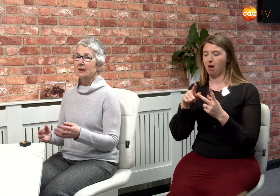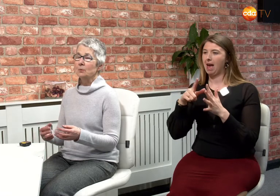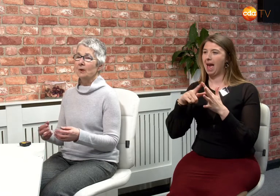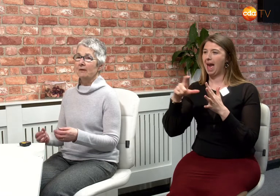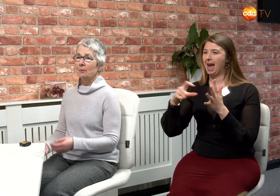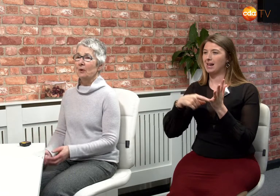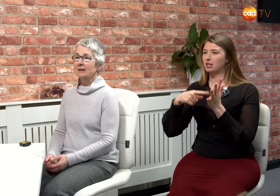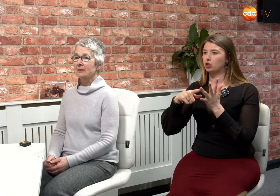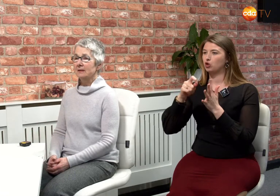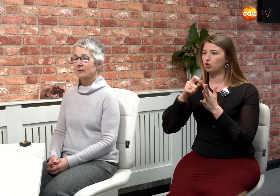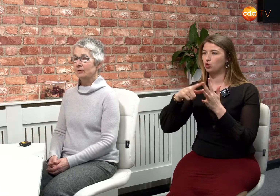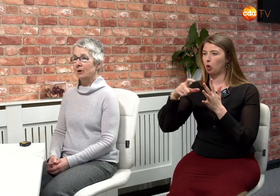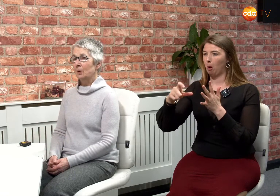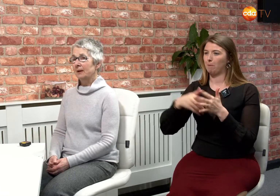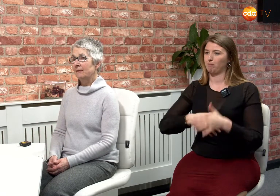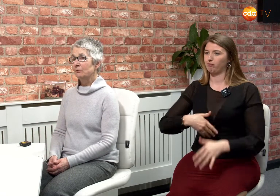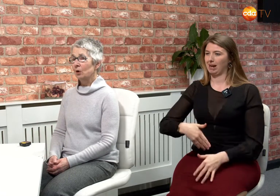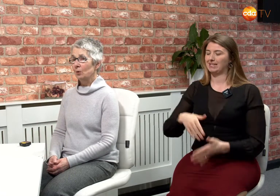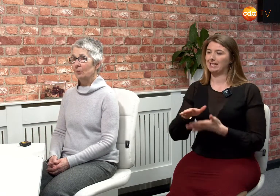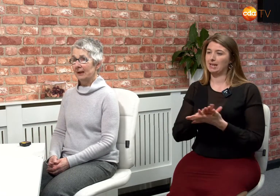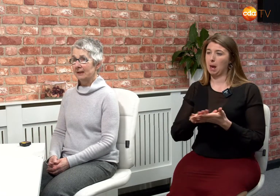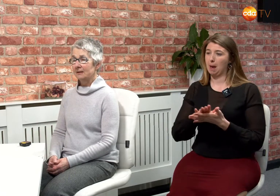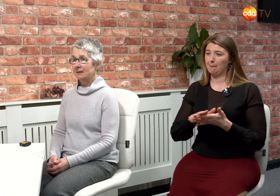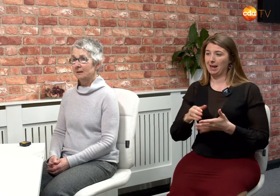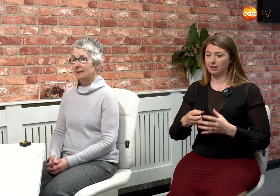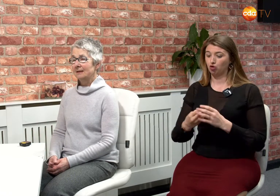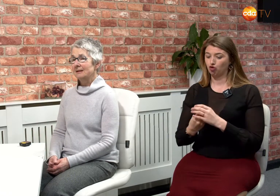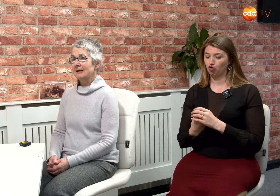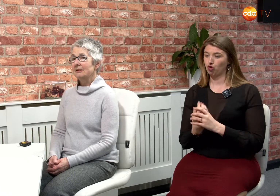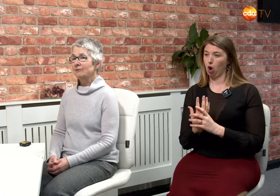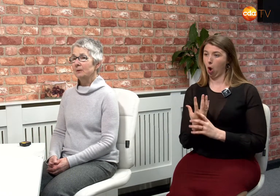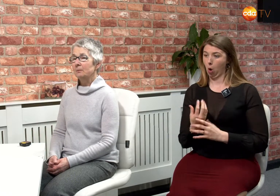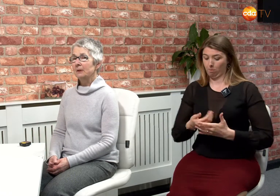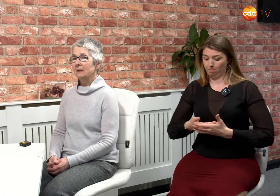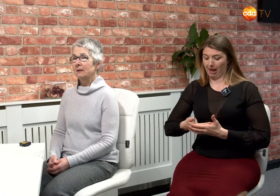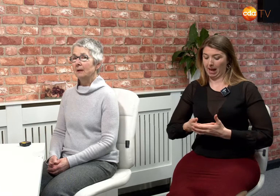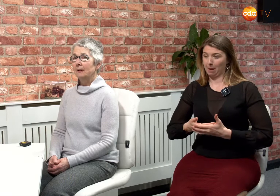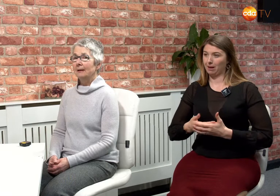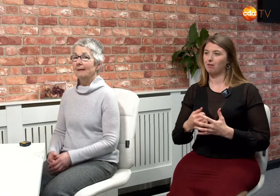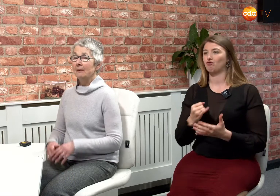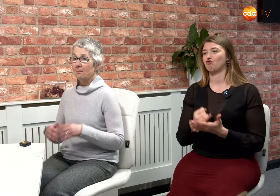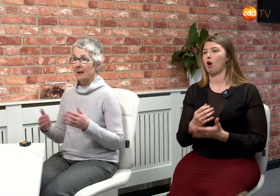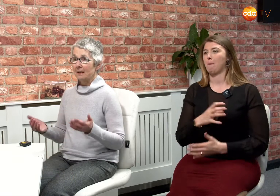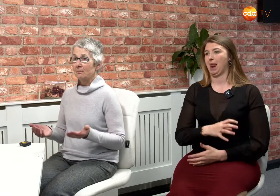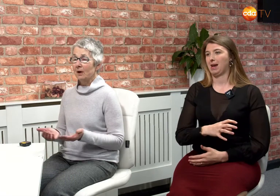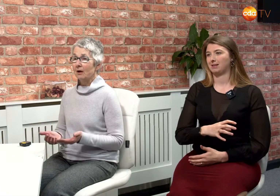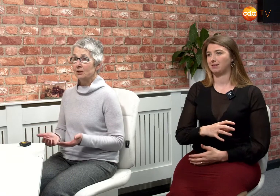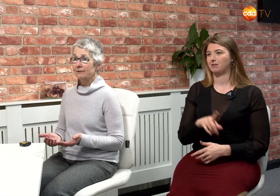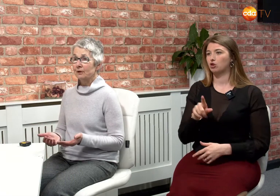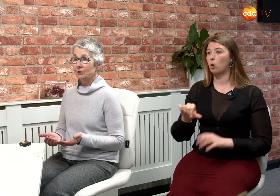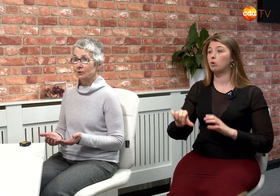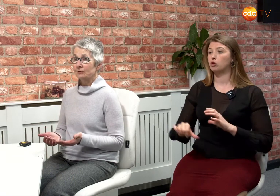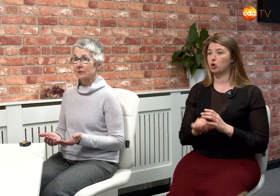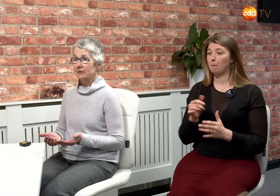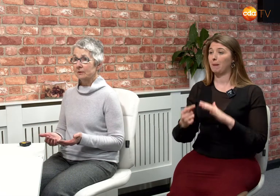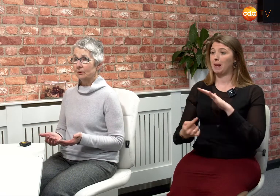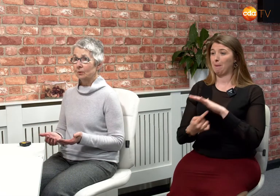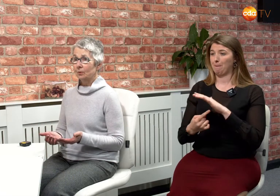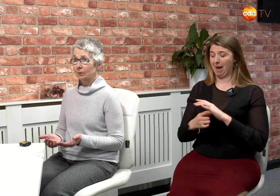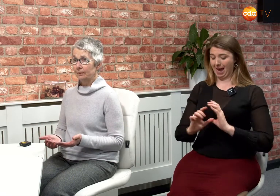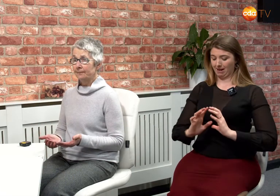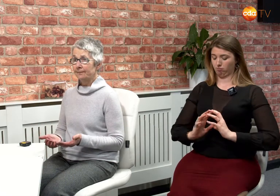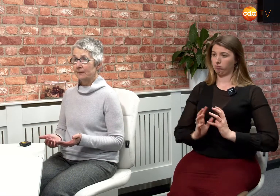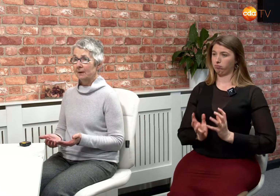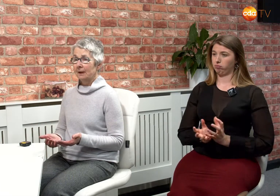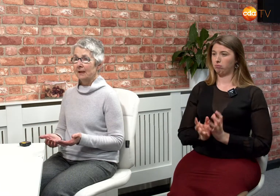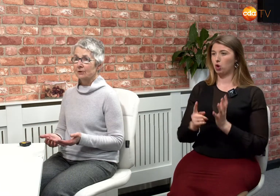pregnancy is where the pregnancy is growing in the wrong place. Instead of it being in the main part of the uterus